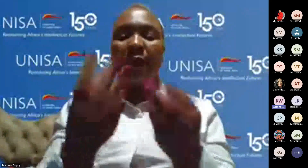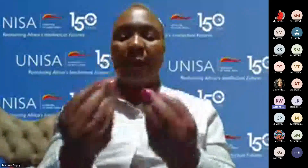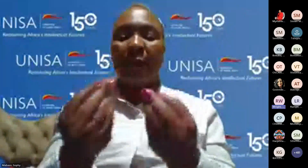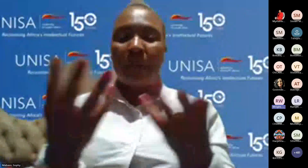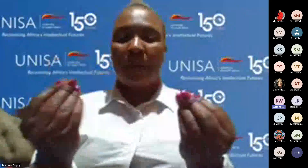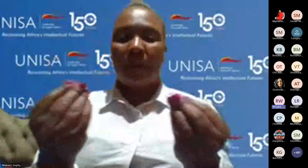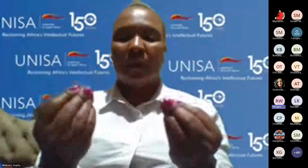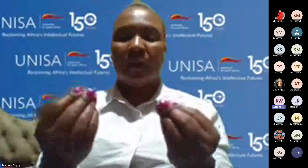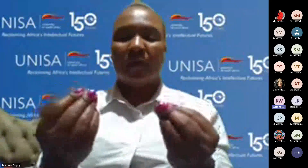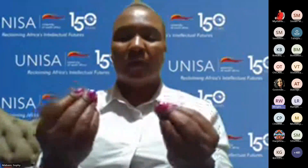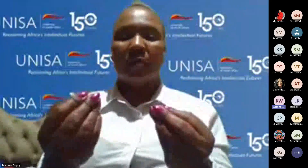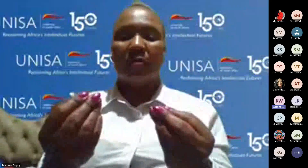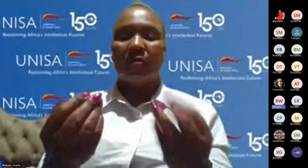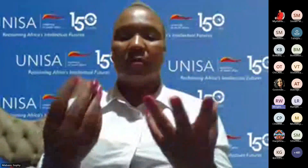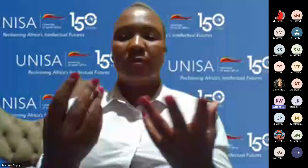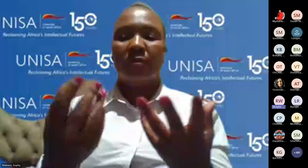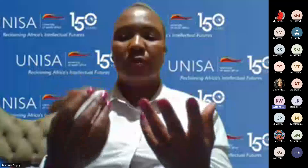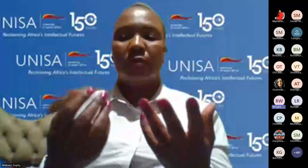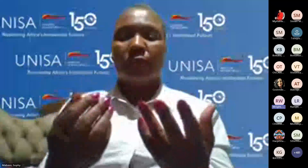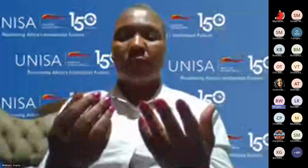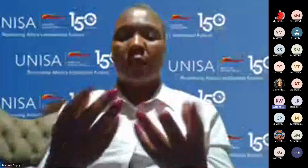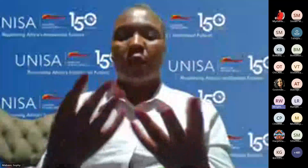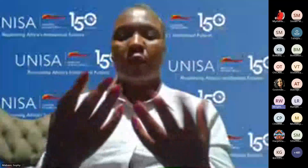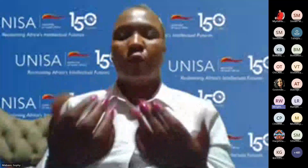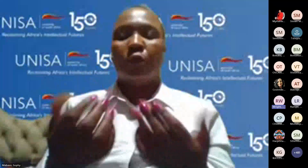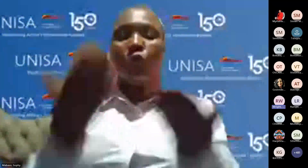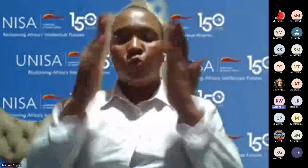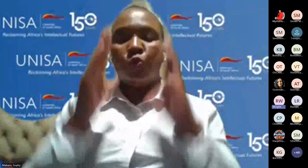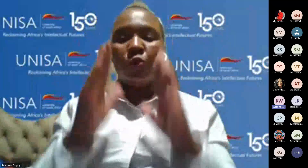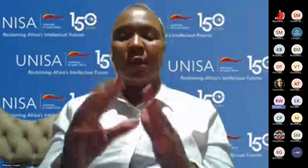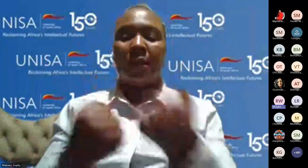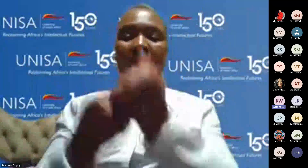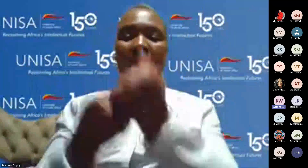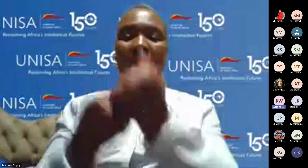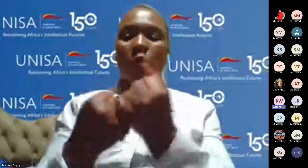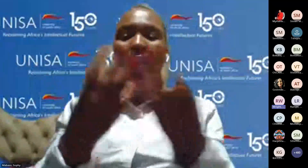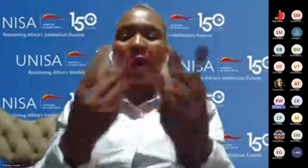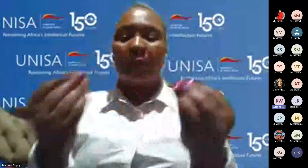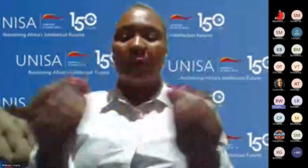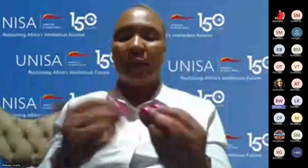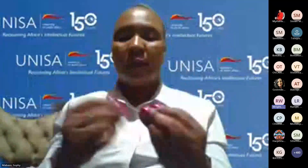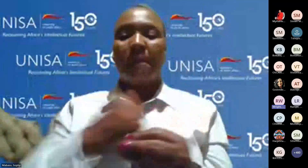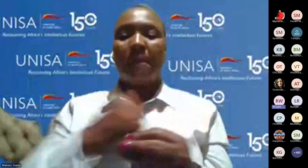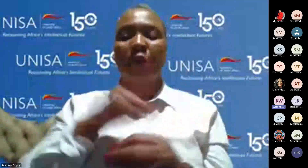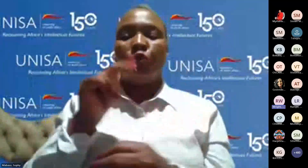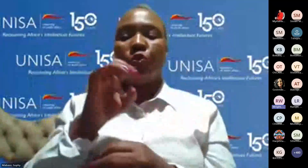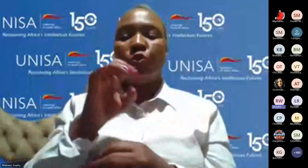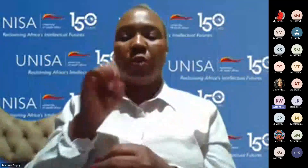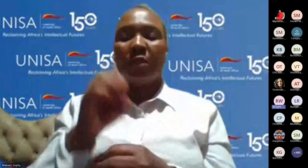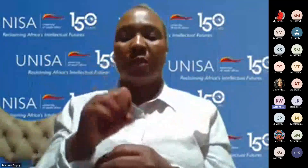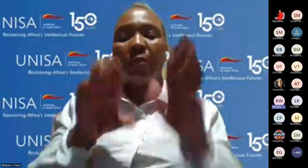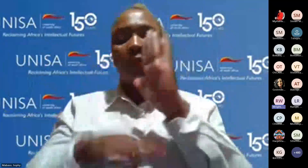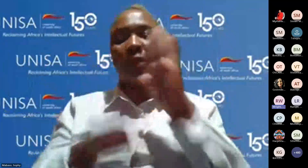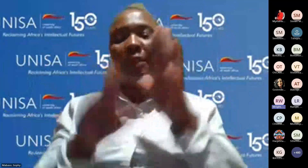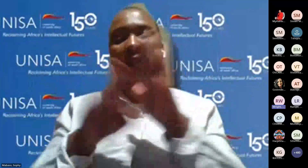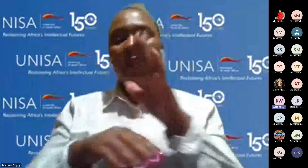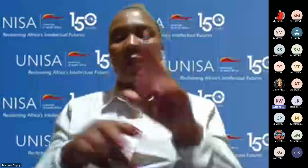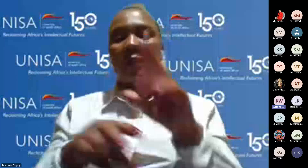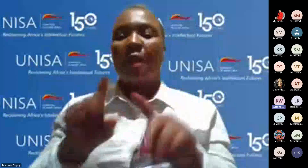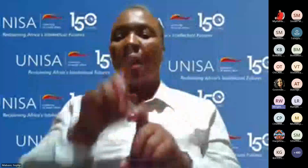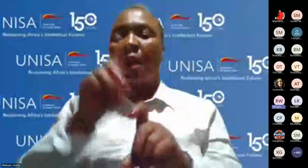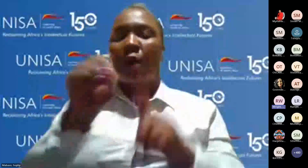can I say this, student support number that's on my UNISA. It's under the inquiries page. The option is